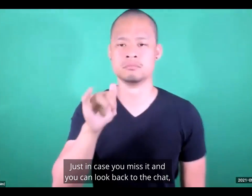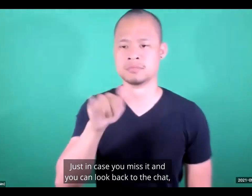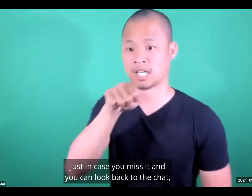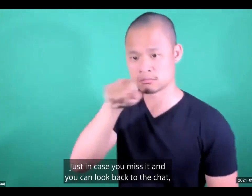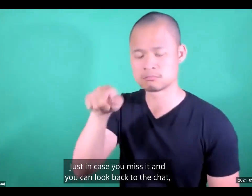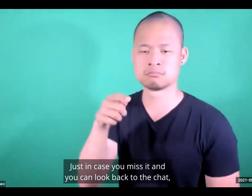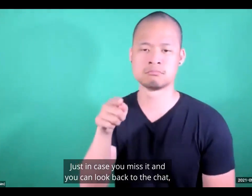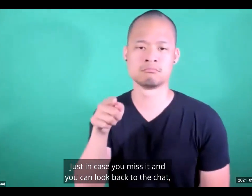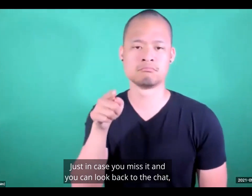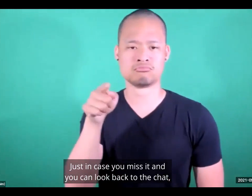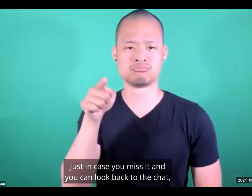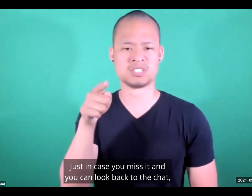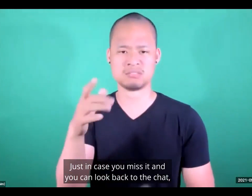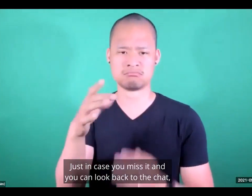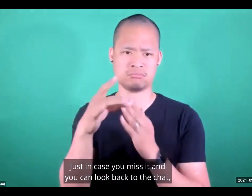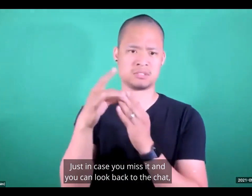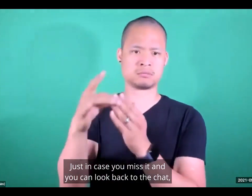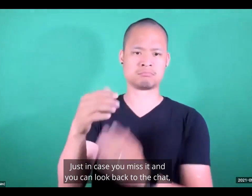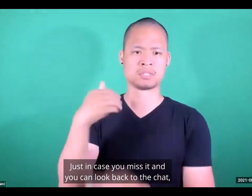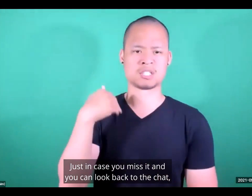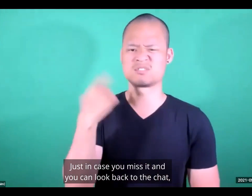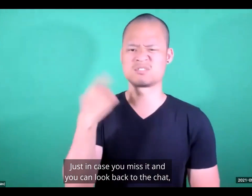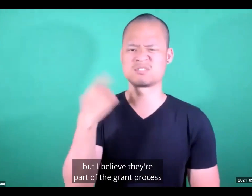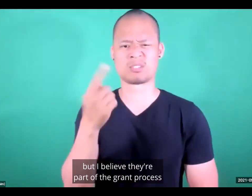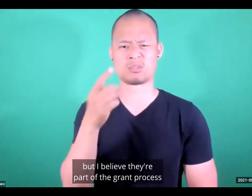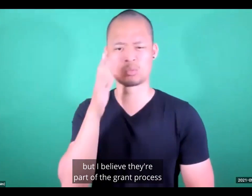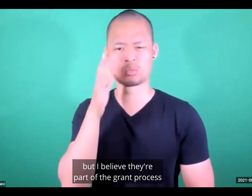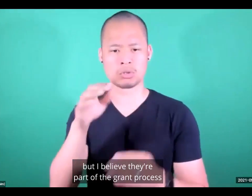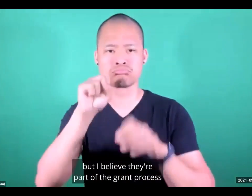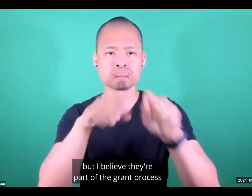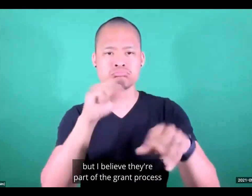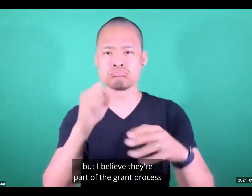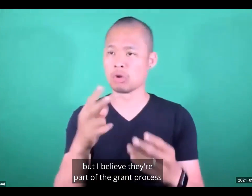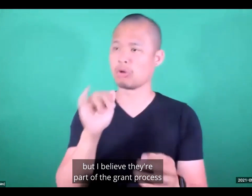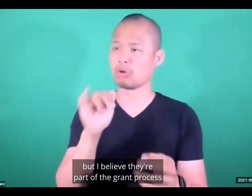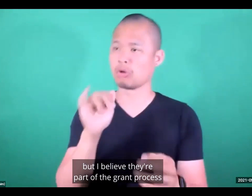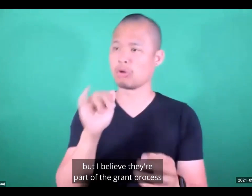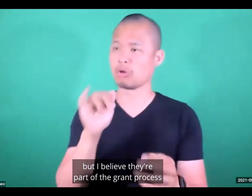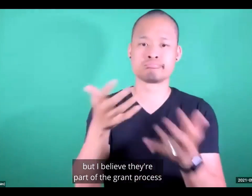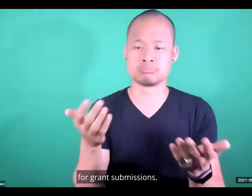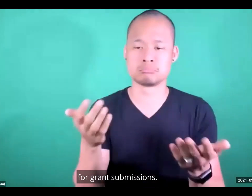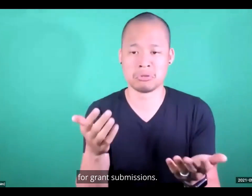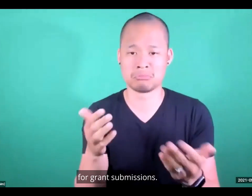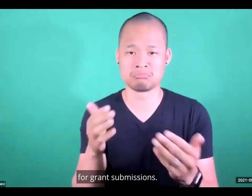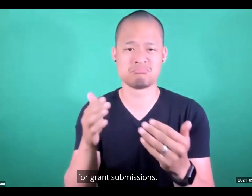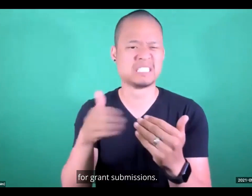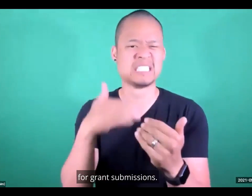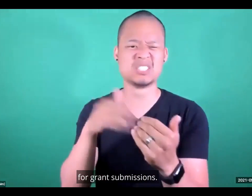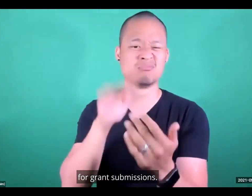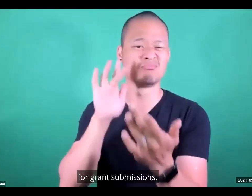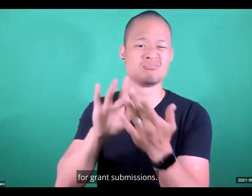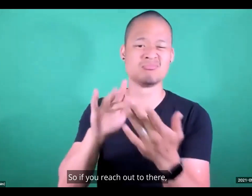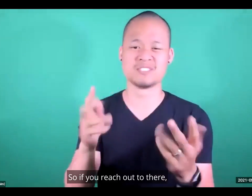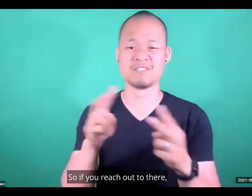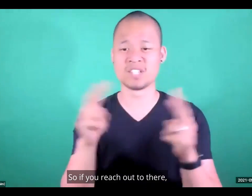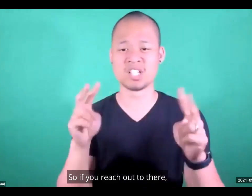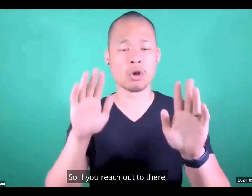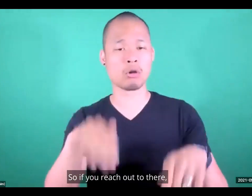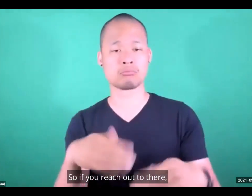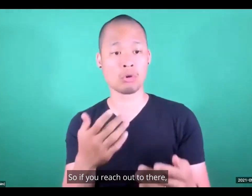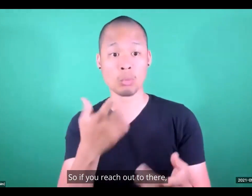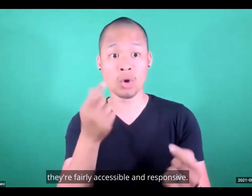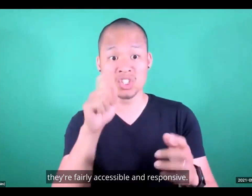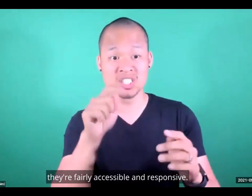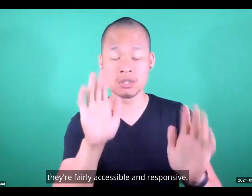just in case, you know, you miss it and you can look back to the chat. But I believe they're part of the grant process for grant submissions. So if you reach